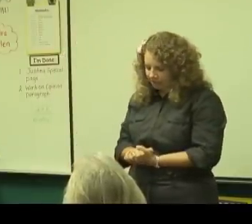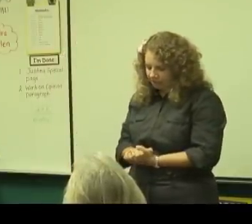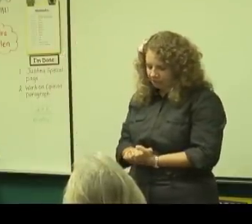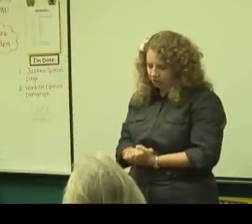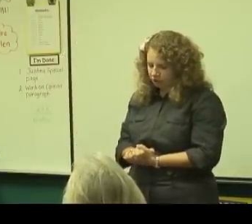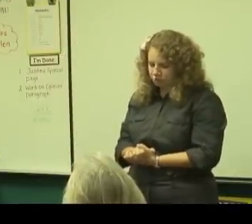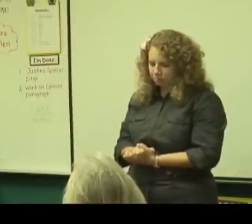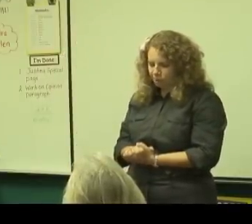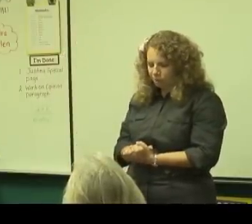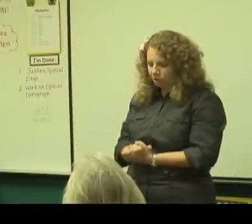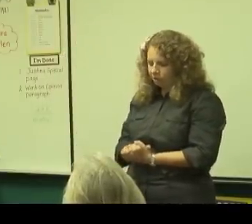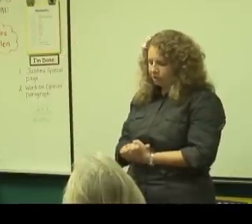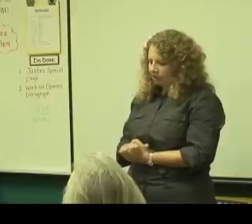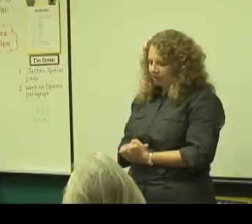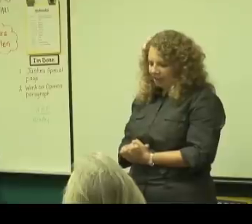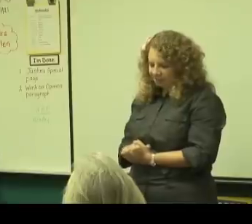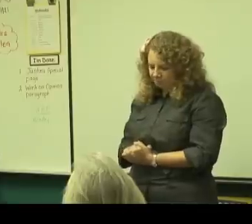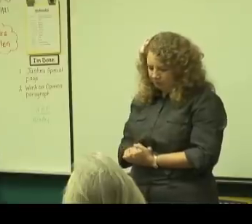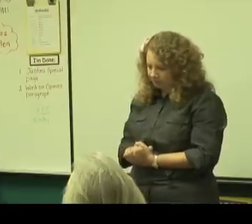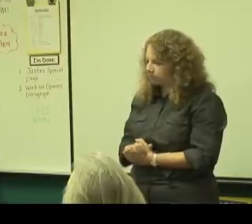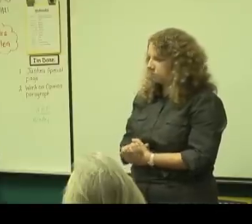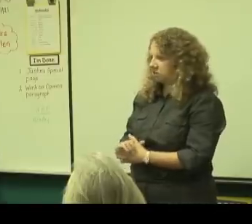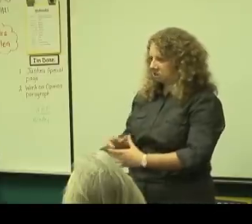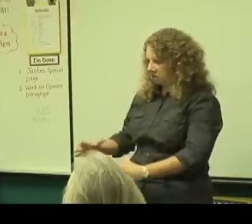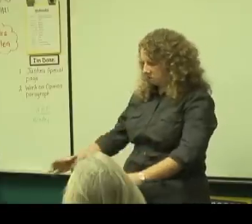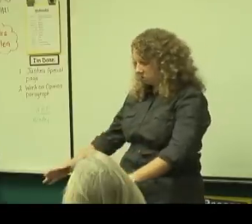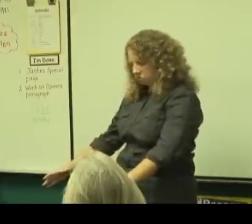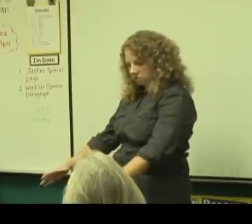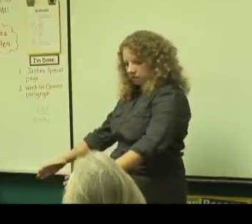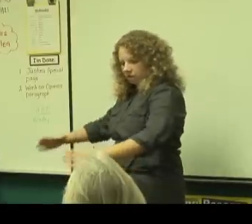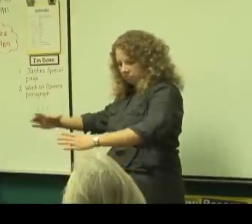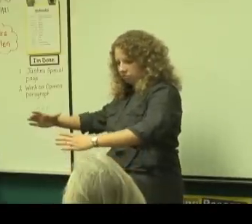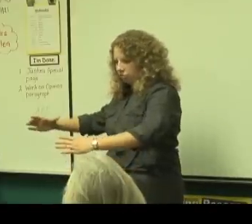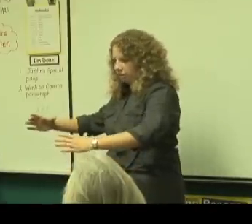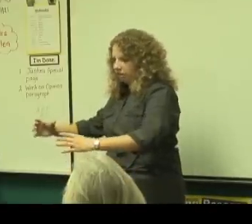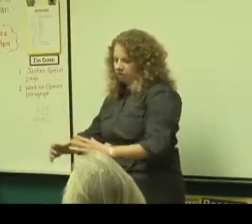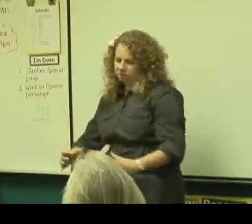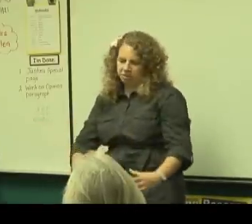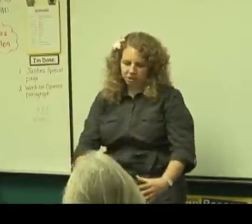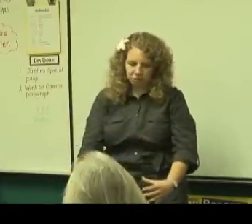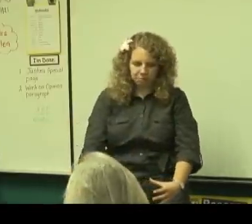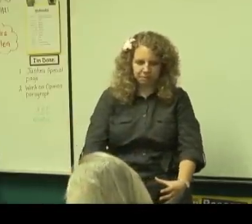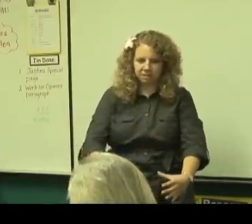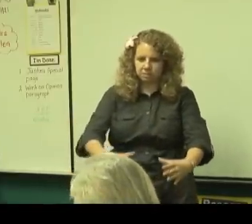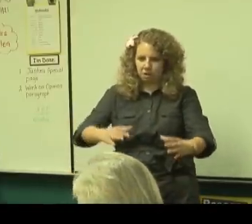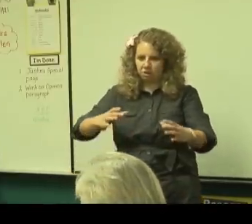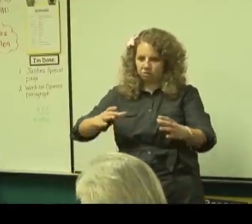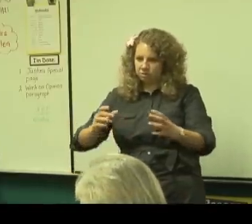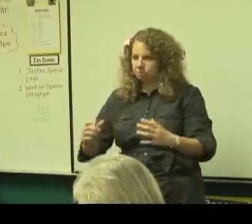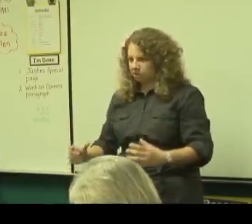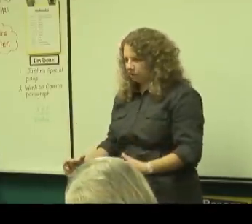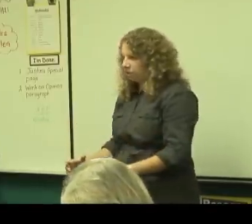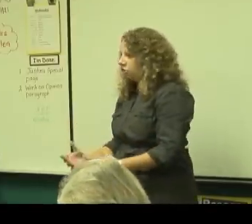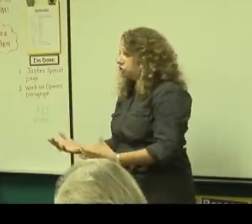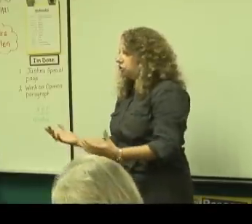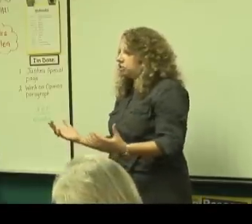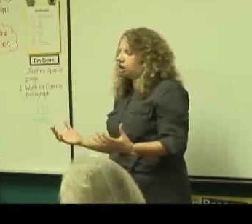pail, a large bowl, a half box, something like that. So just like, oh, over here, or maybe it's smaller, something like that. So you could talk